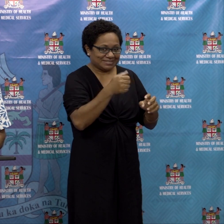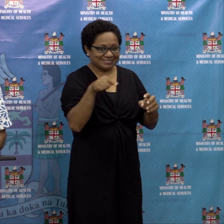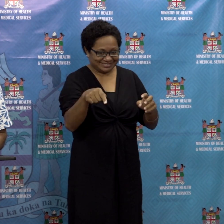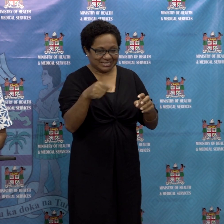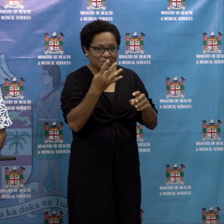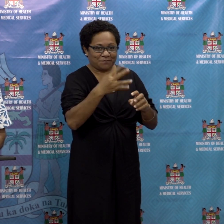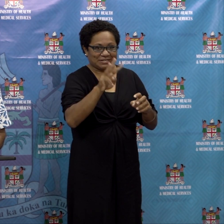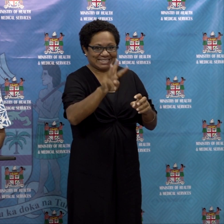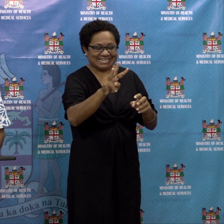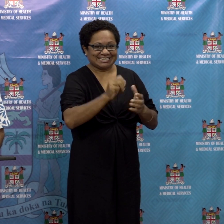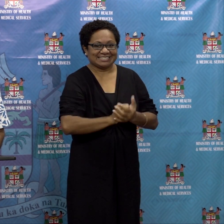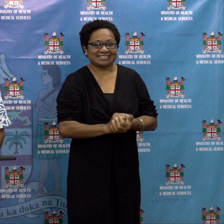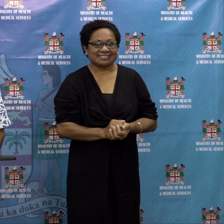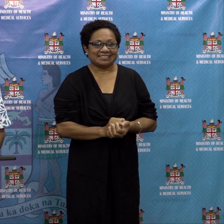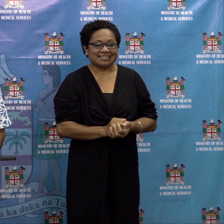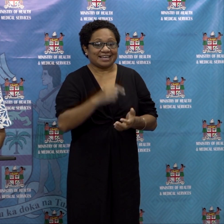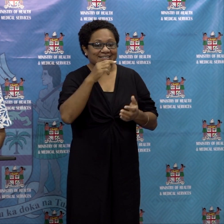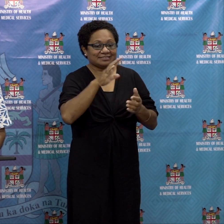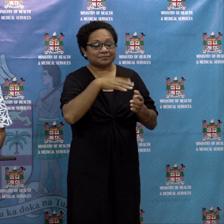tracing and targeted screening.